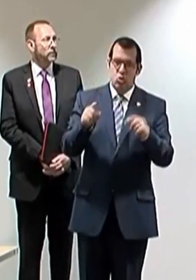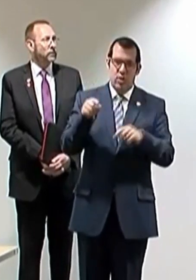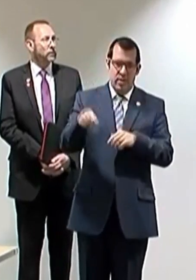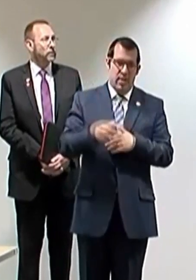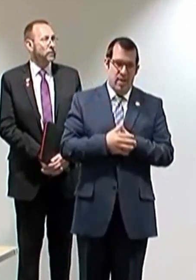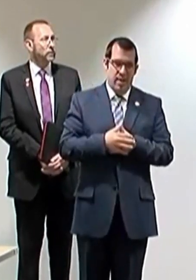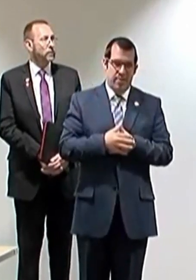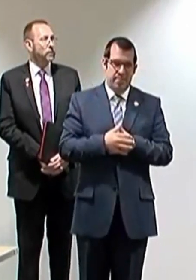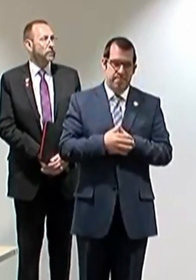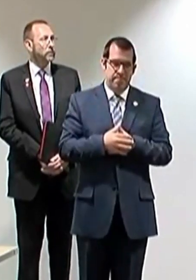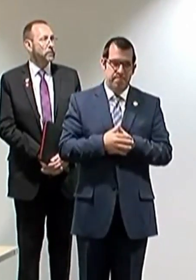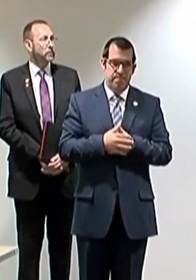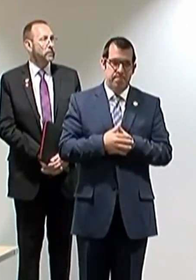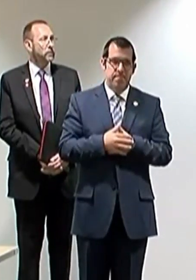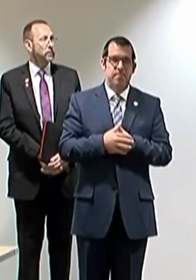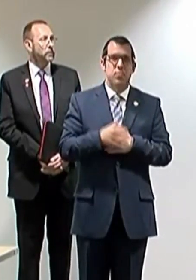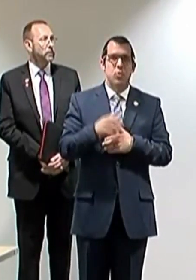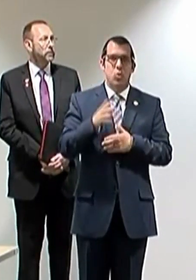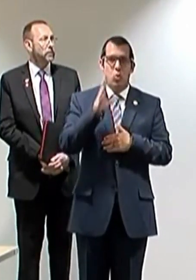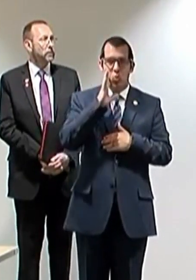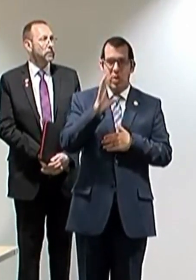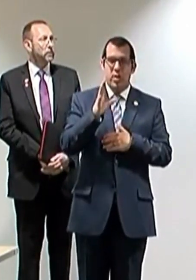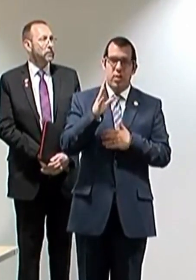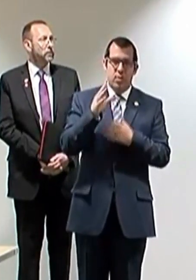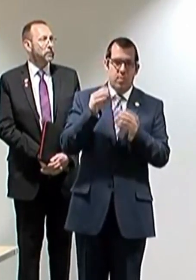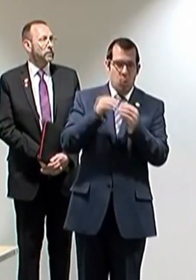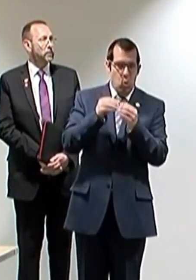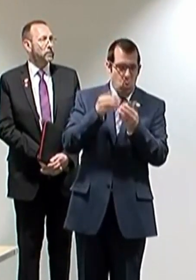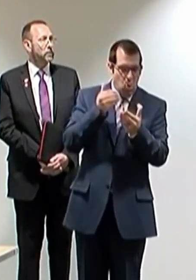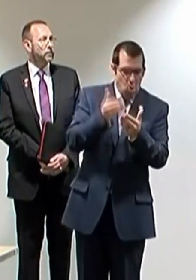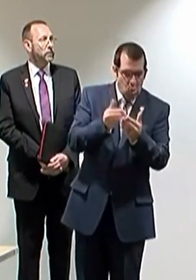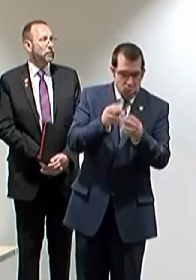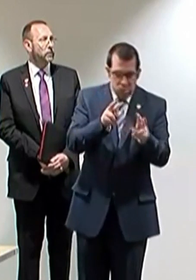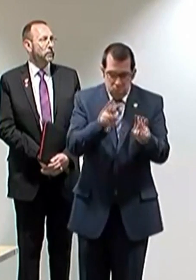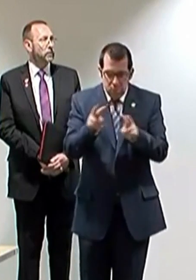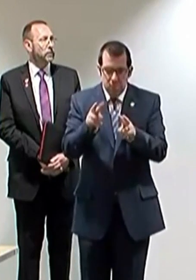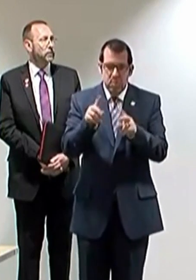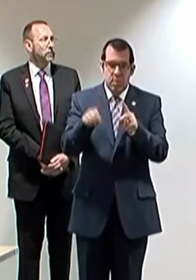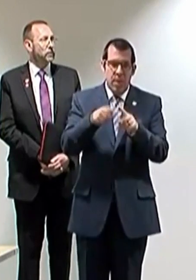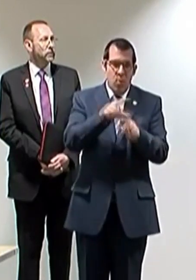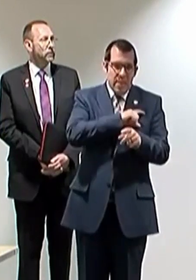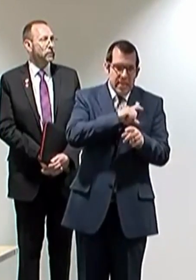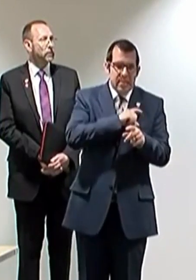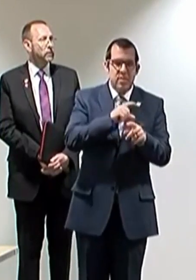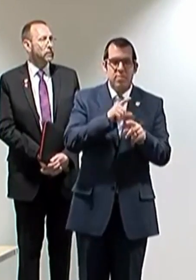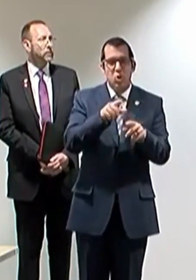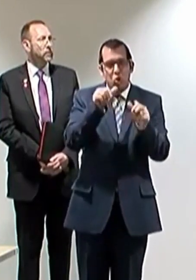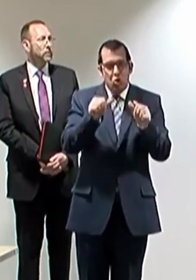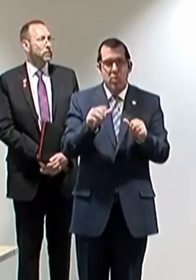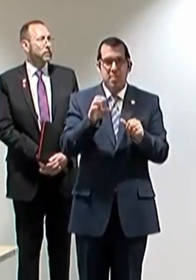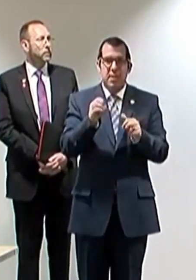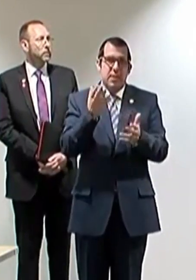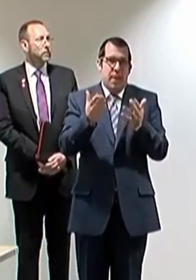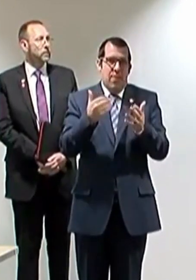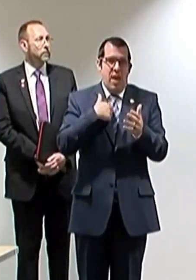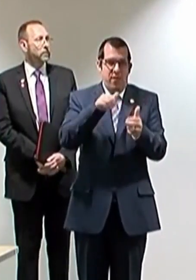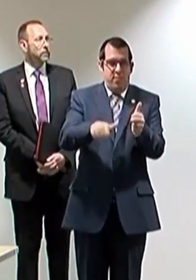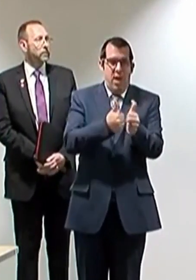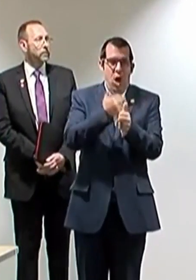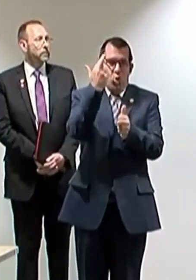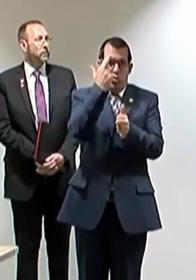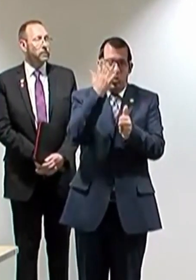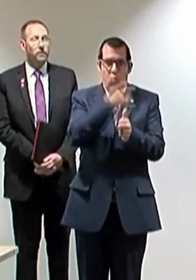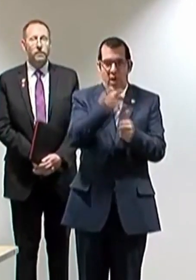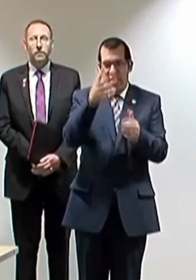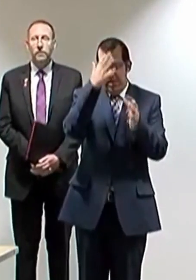But now we will take a closer look at that in terms of law enforcement, but there could be some reasons that they made that